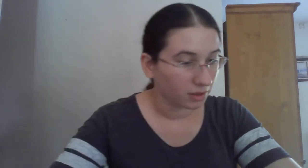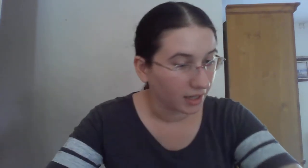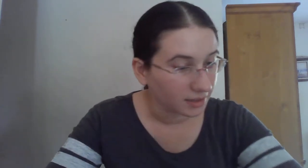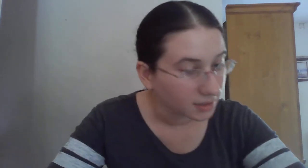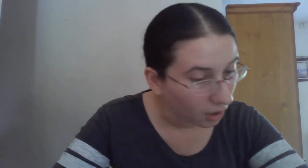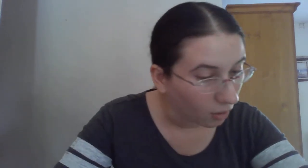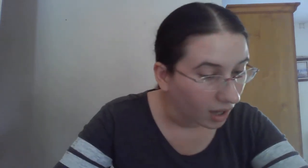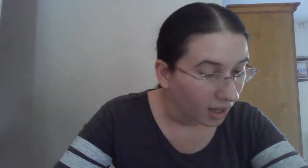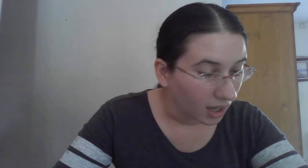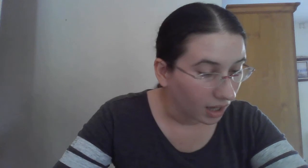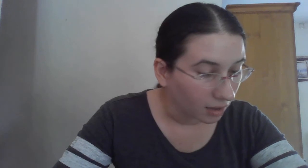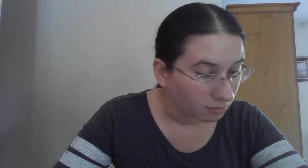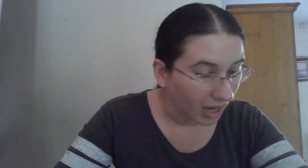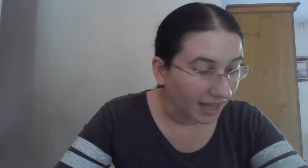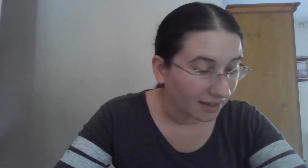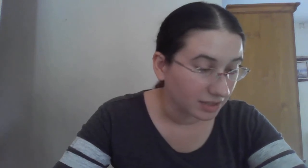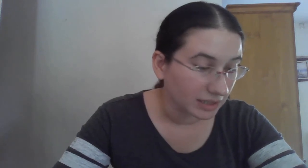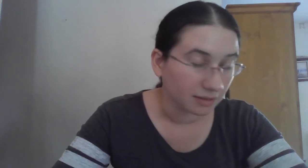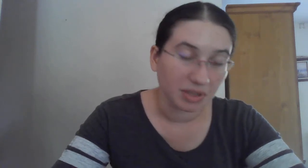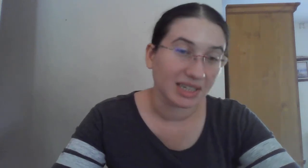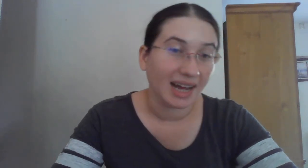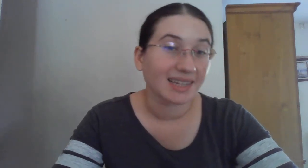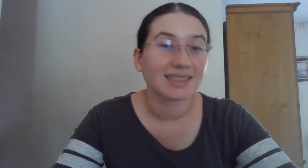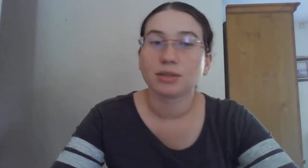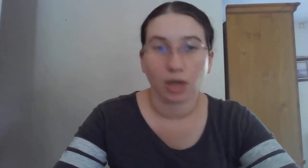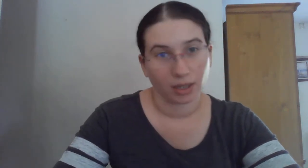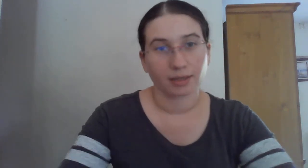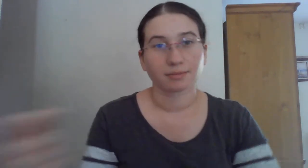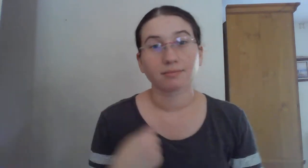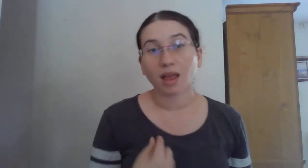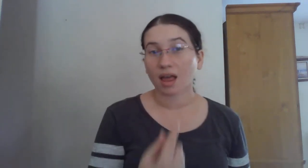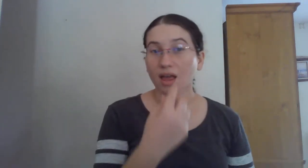Okay, so I haven't eaten, meaning I eat, not yet.